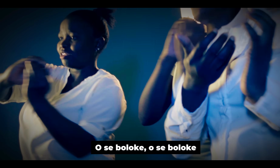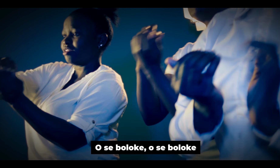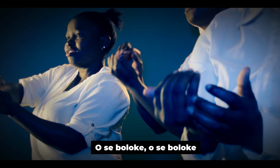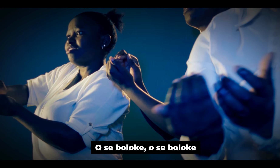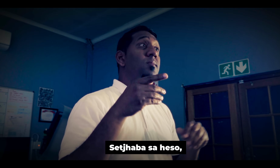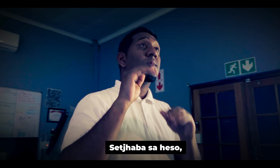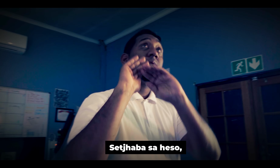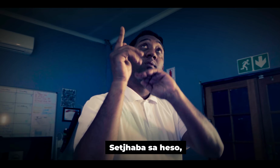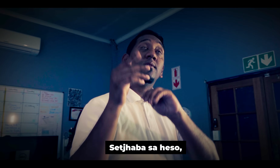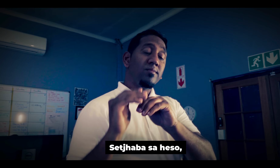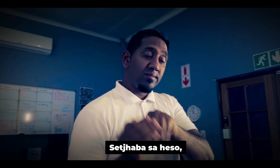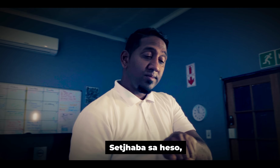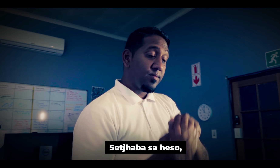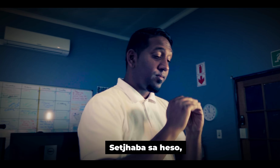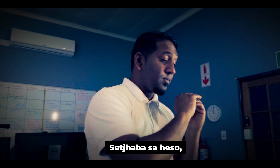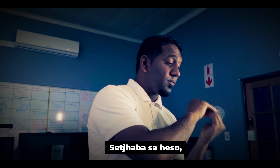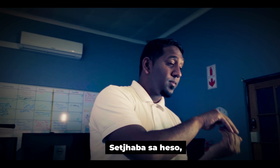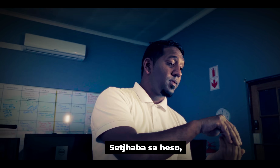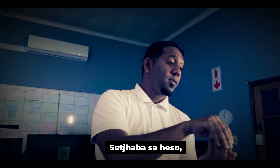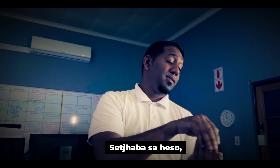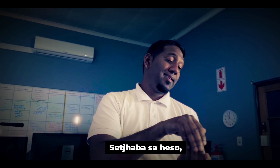sibuluke sichaba sa